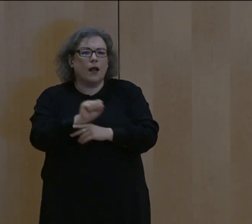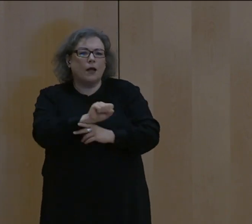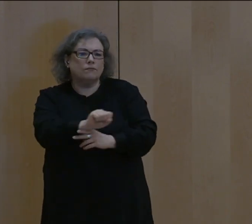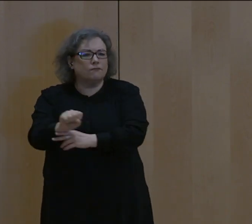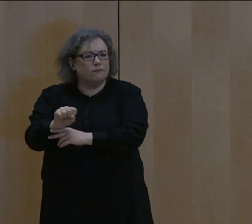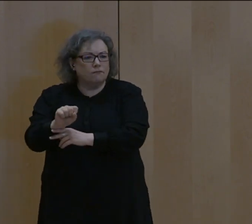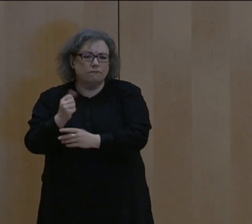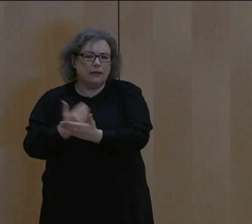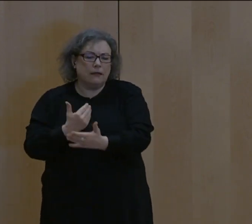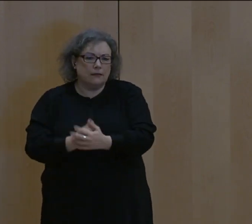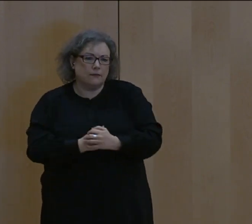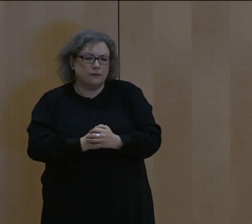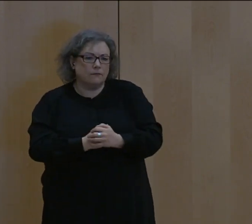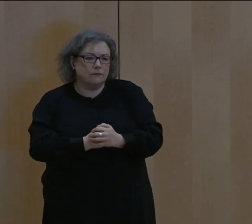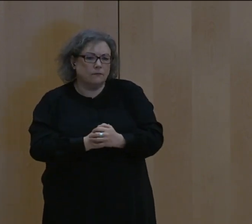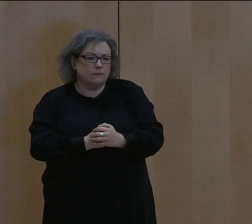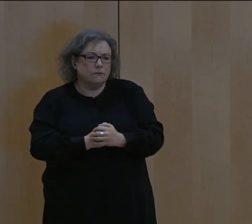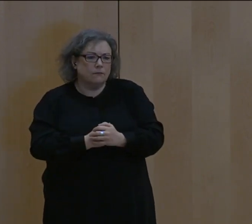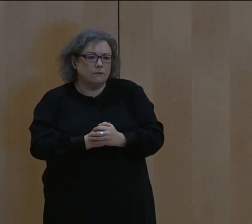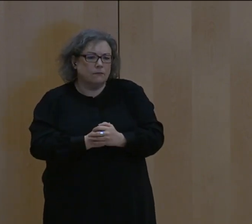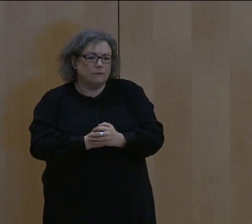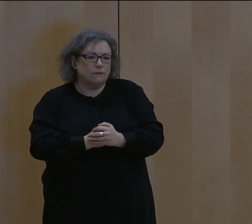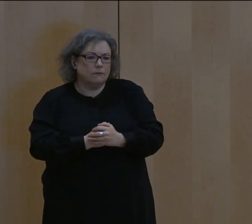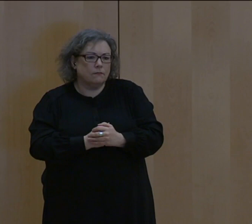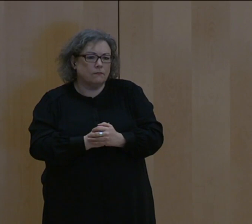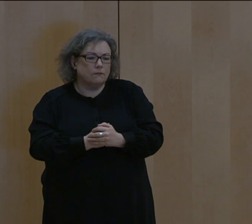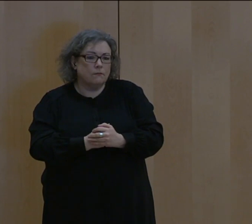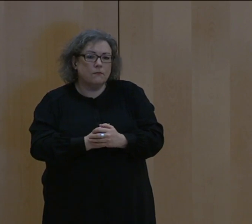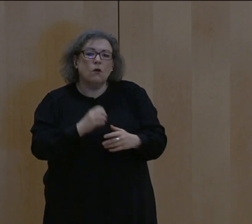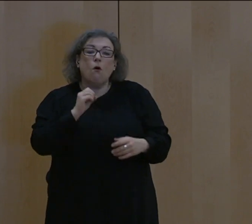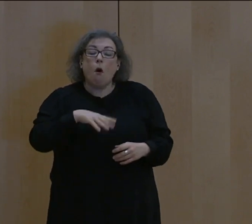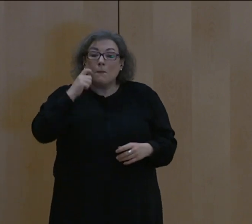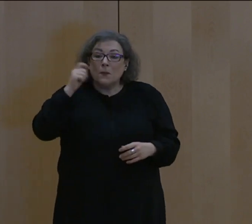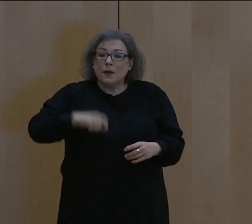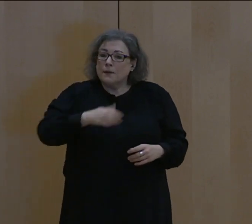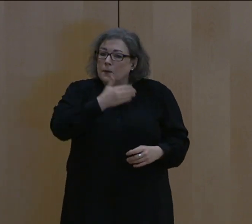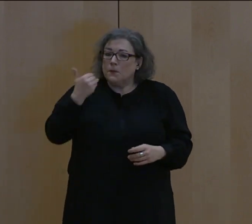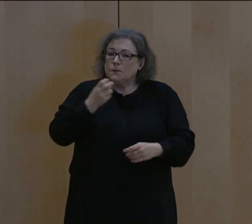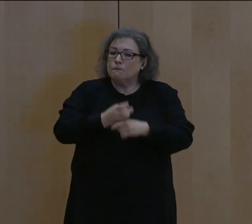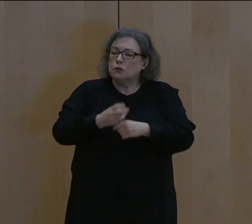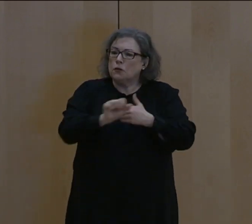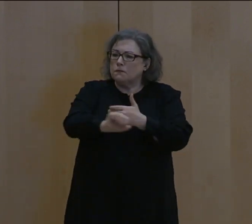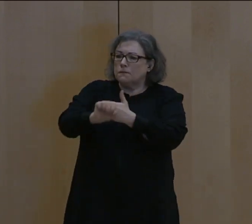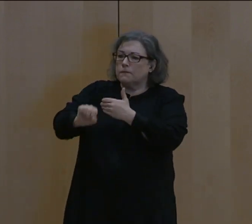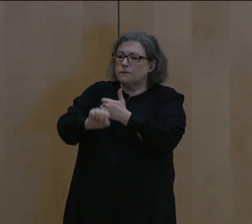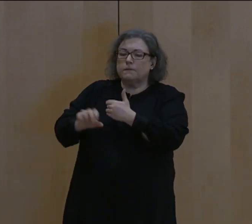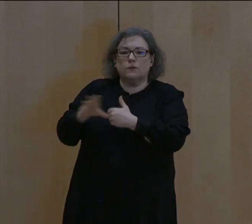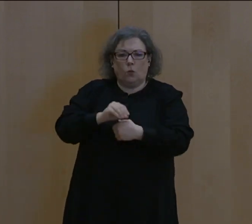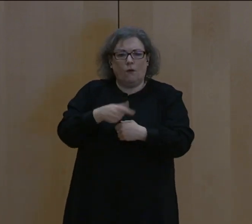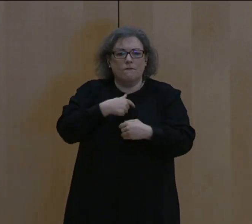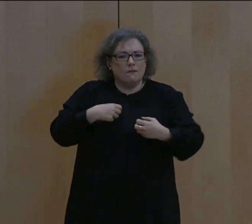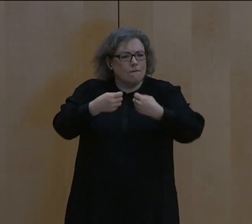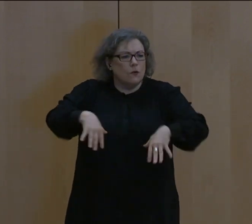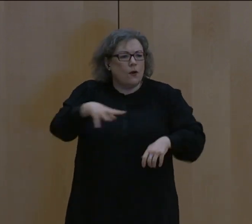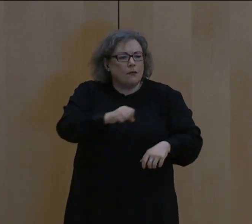that all that reality was lost. Everything that we value, everything that